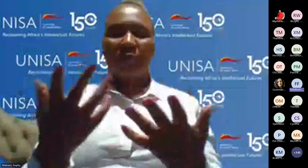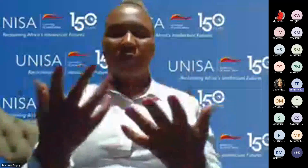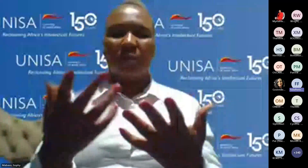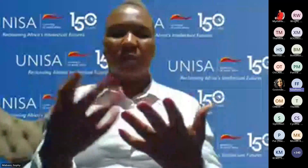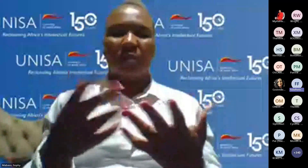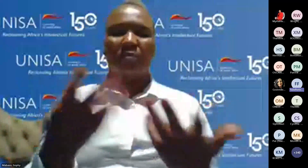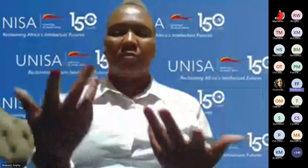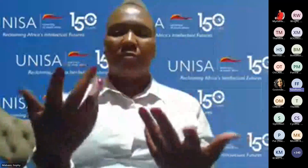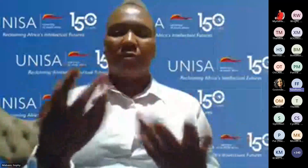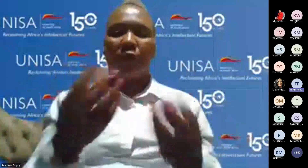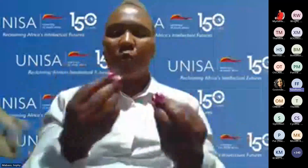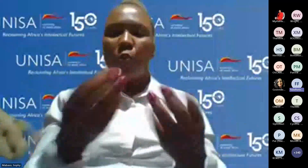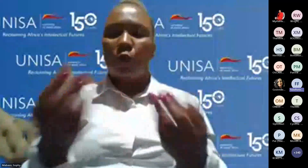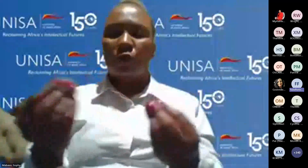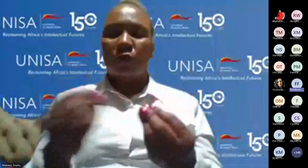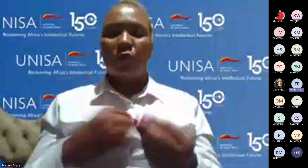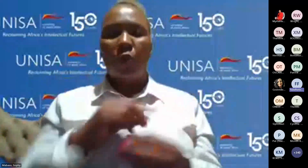I believe